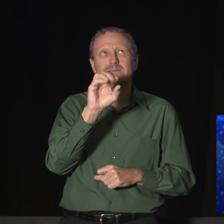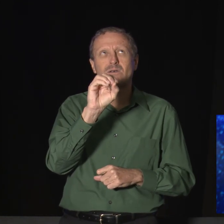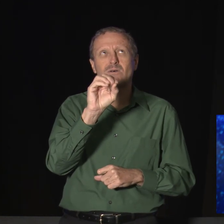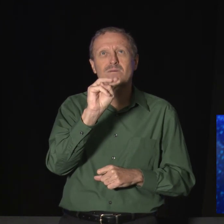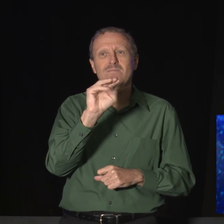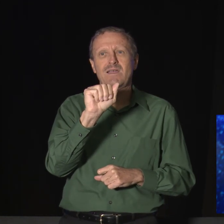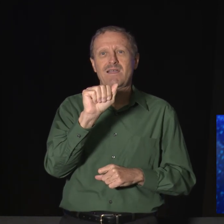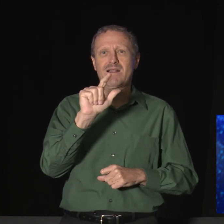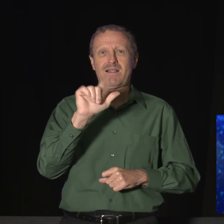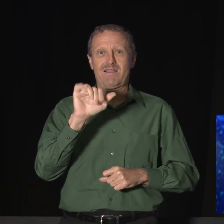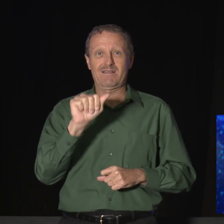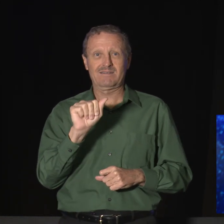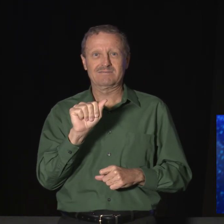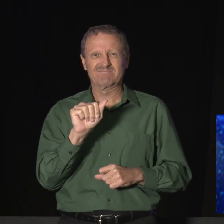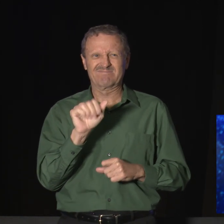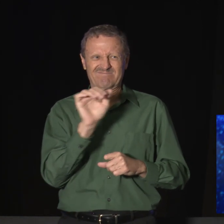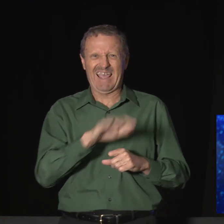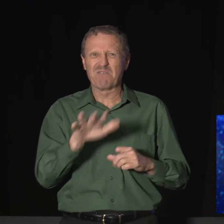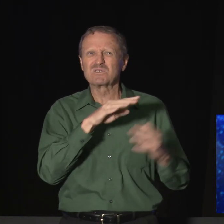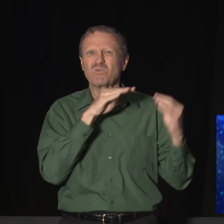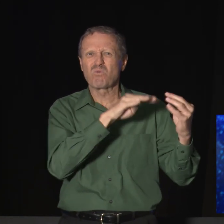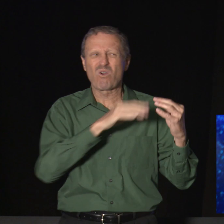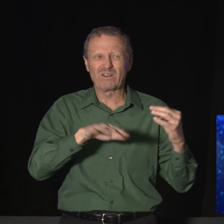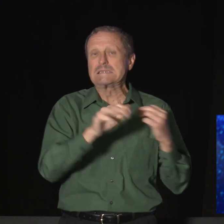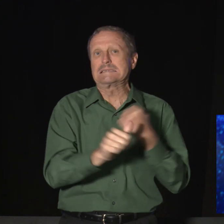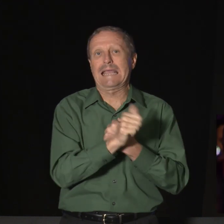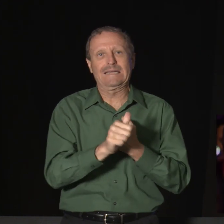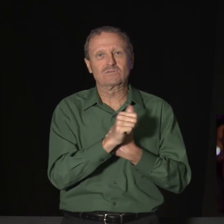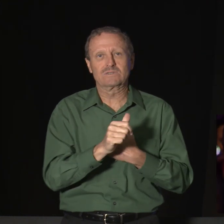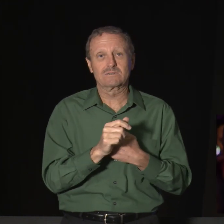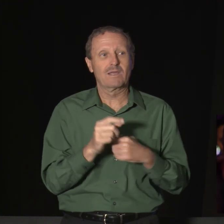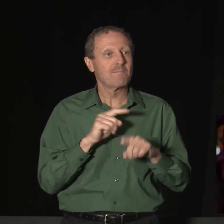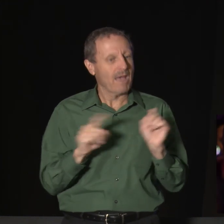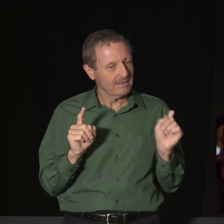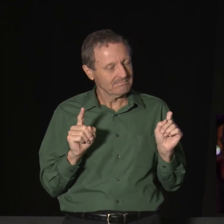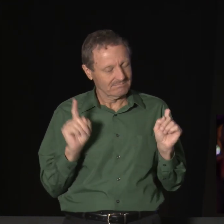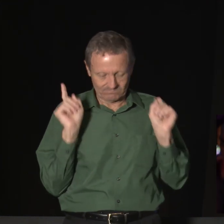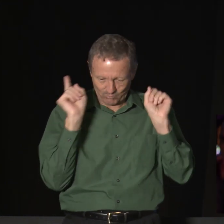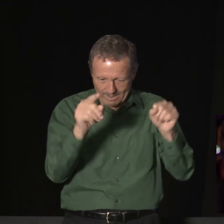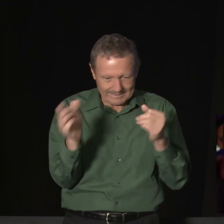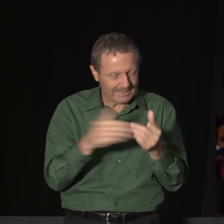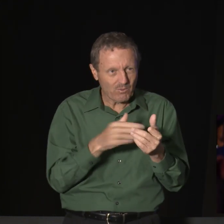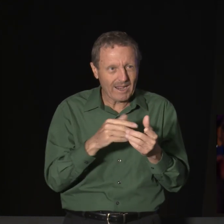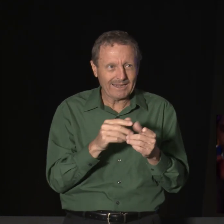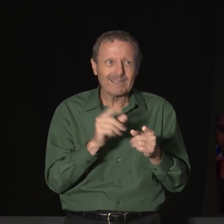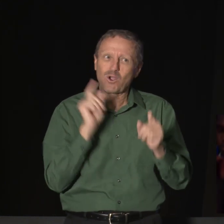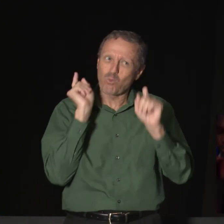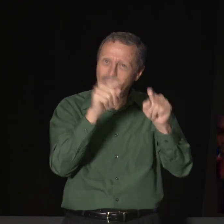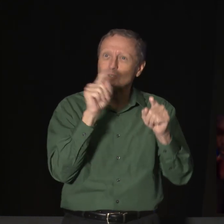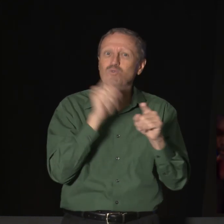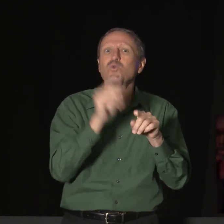It's a dangerous place on this planet. But she went. She went to the end.